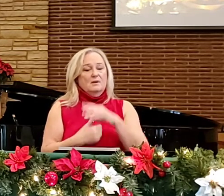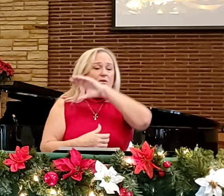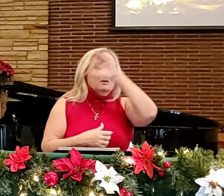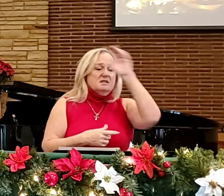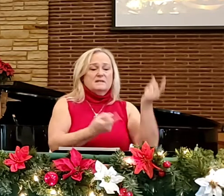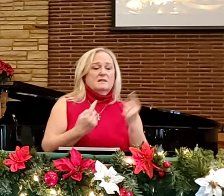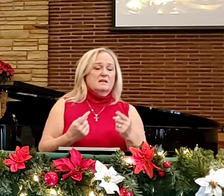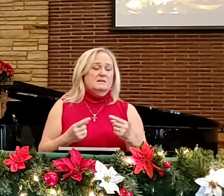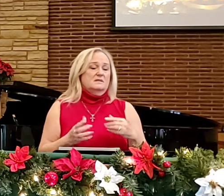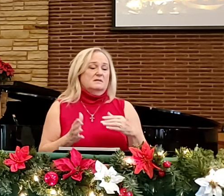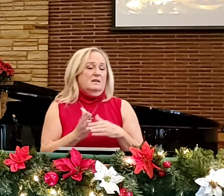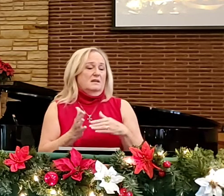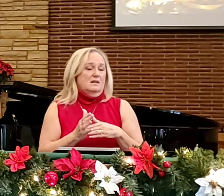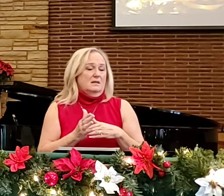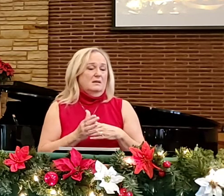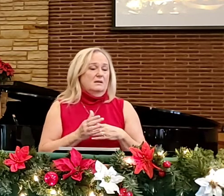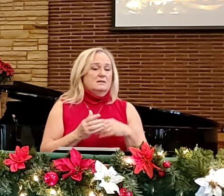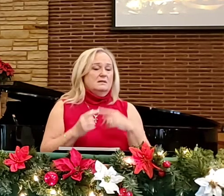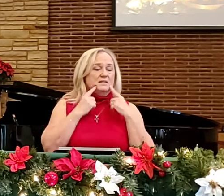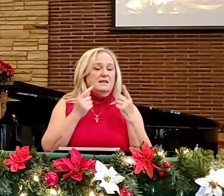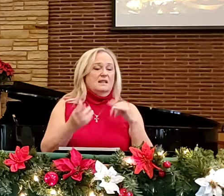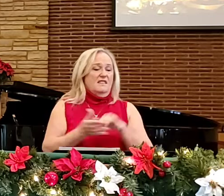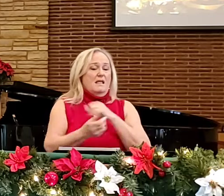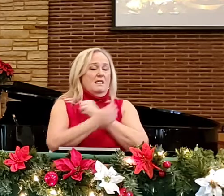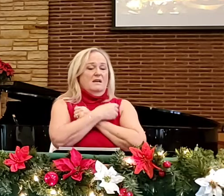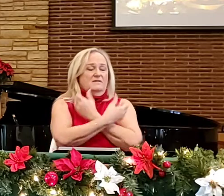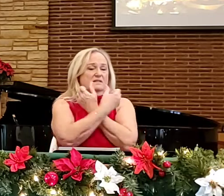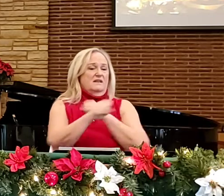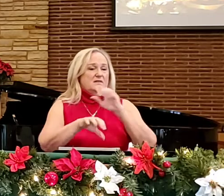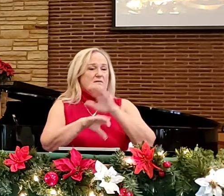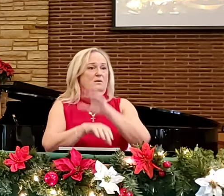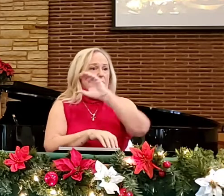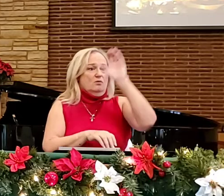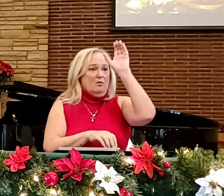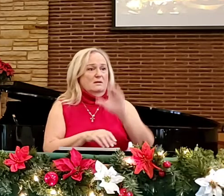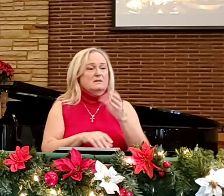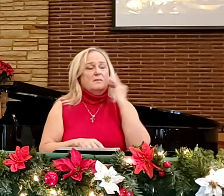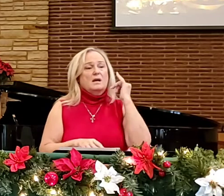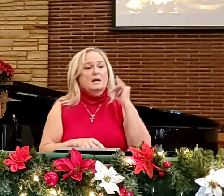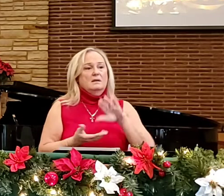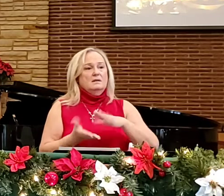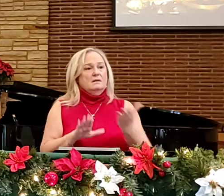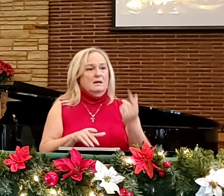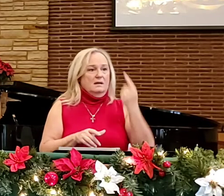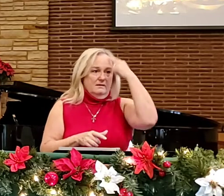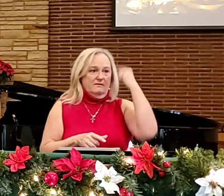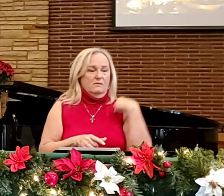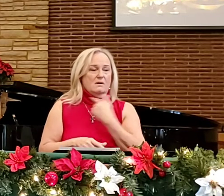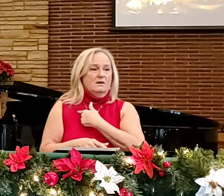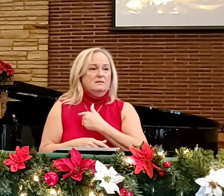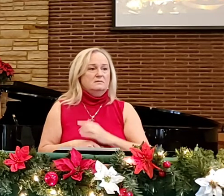Christmas comes around to proclaim that that love saved us on a cross by dying for us.